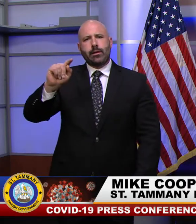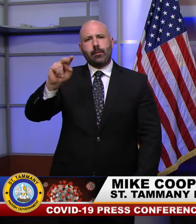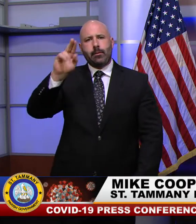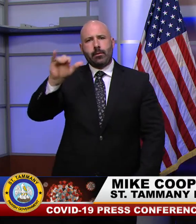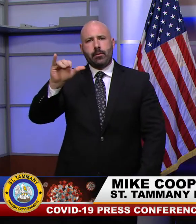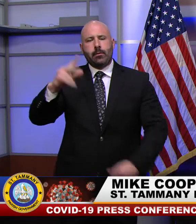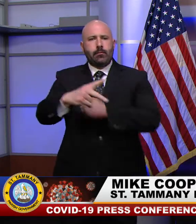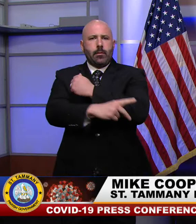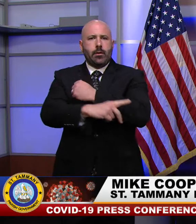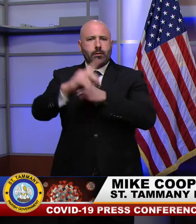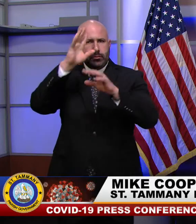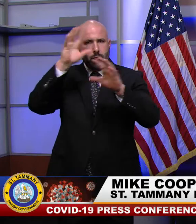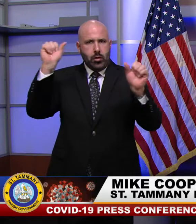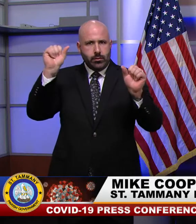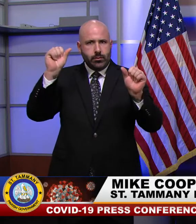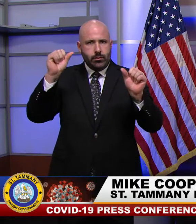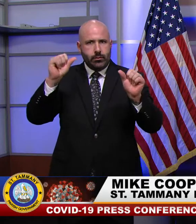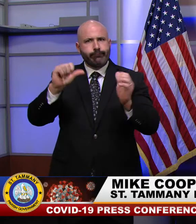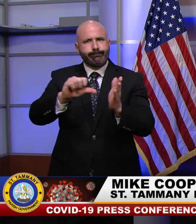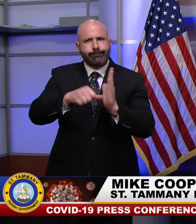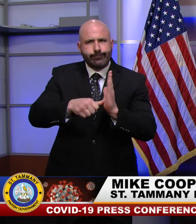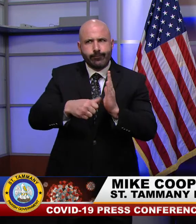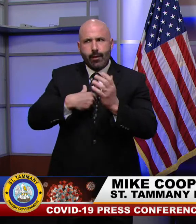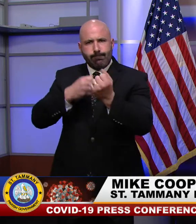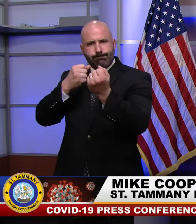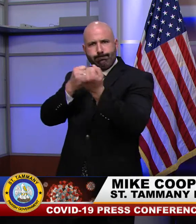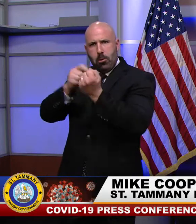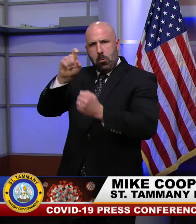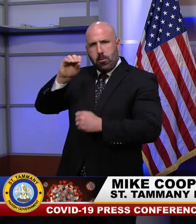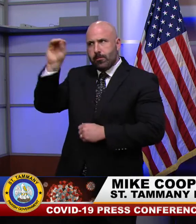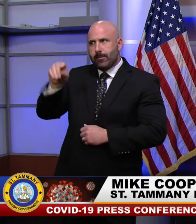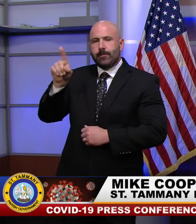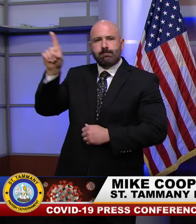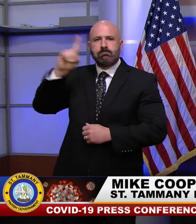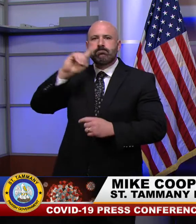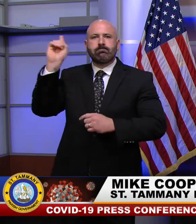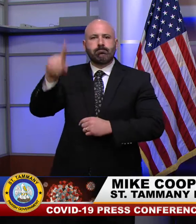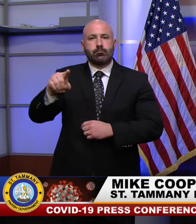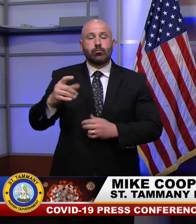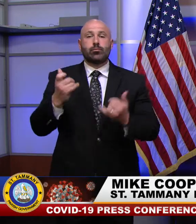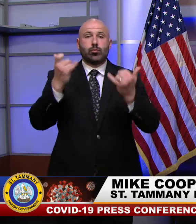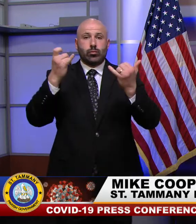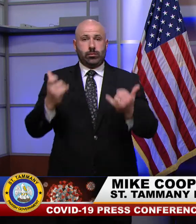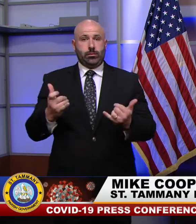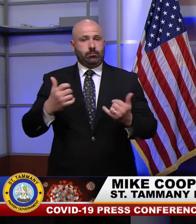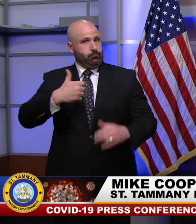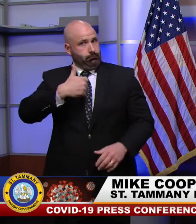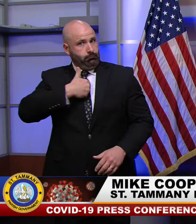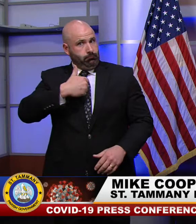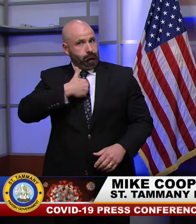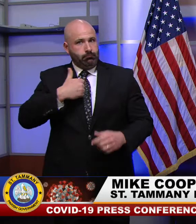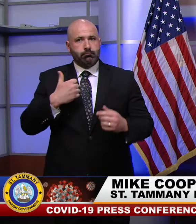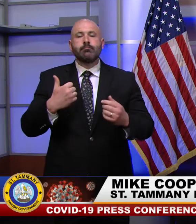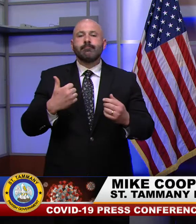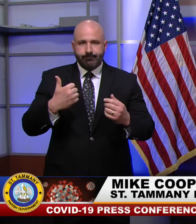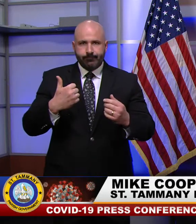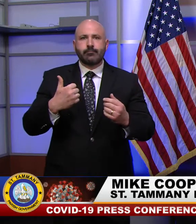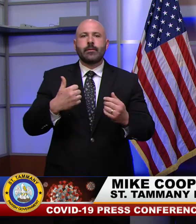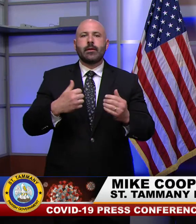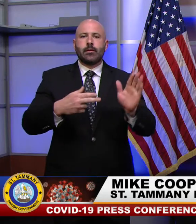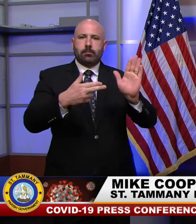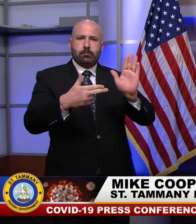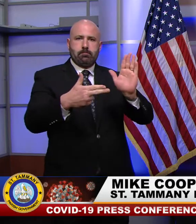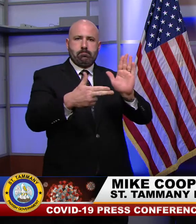fully support the governor's order, and today I have signed and recorded a parish-wide